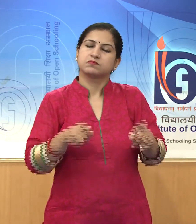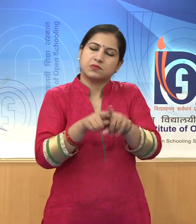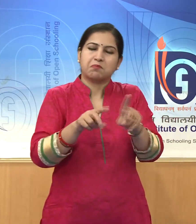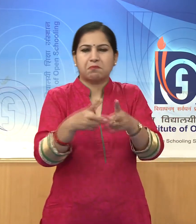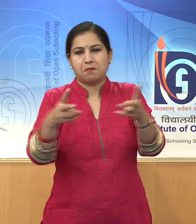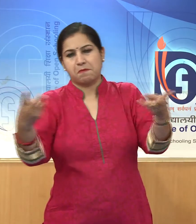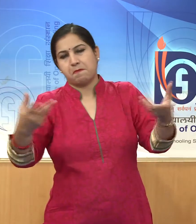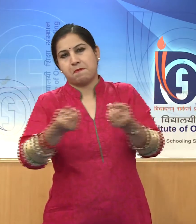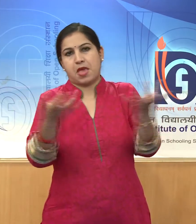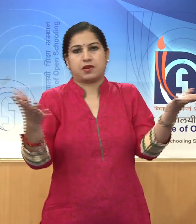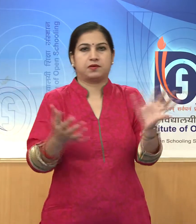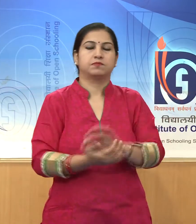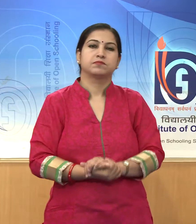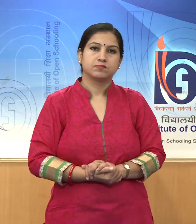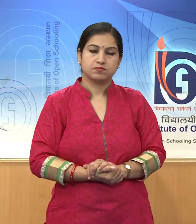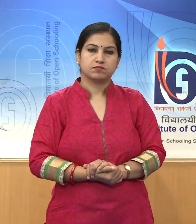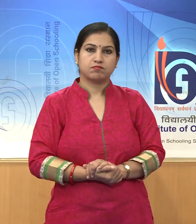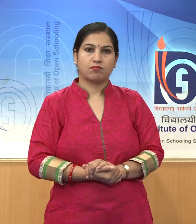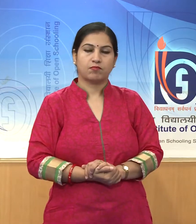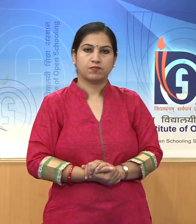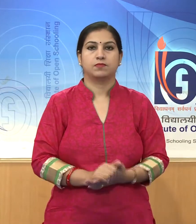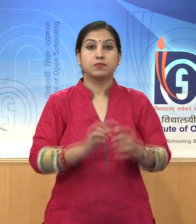etc. Prados Dasgupta